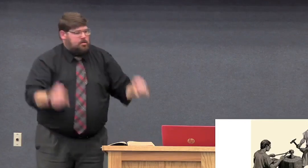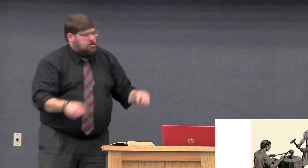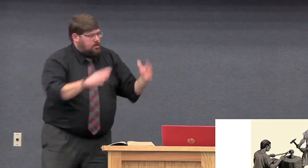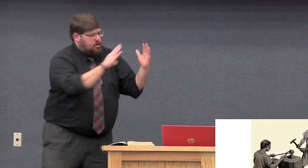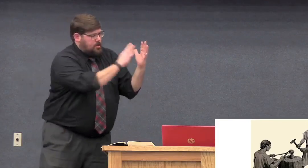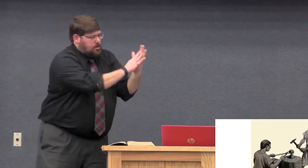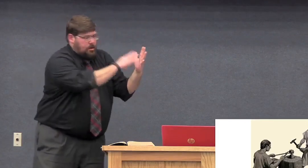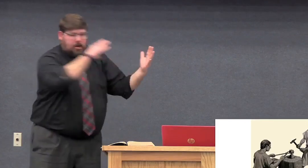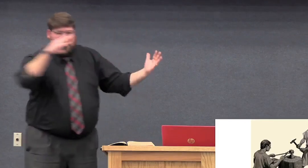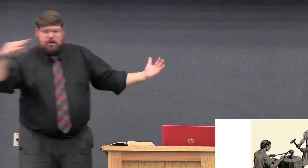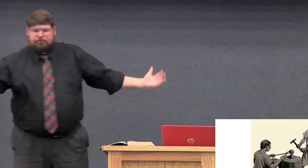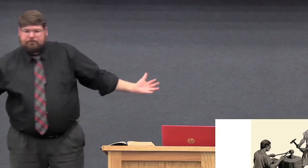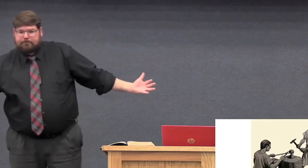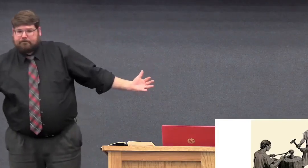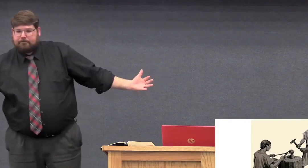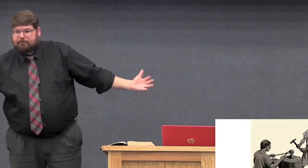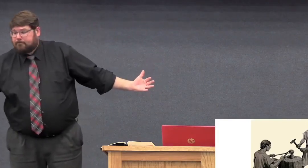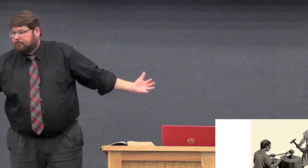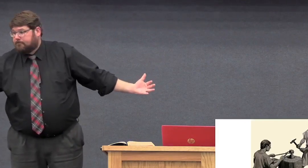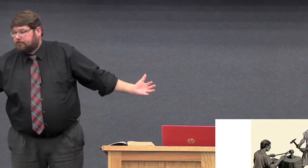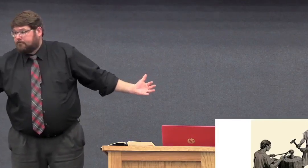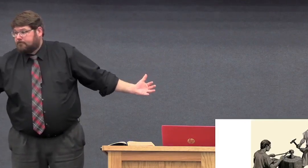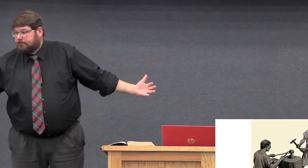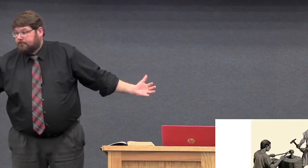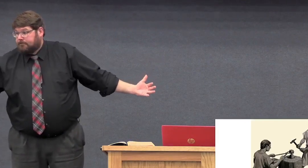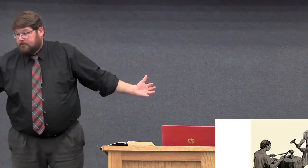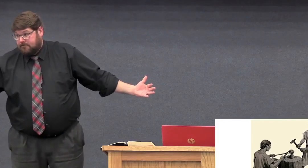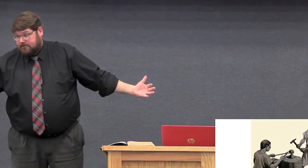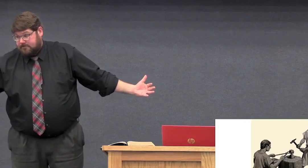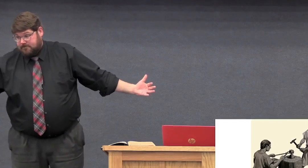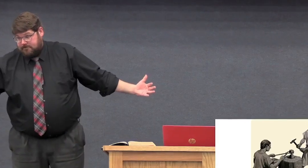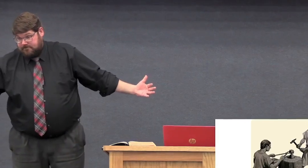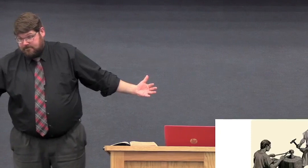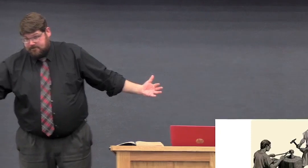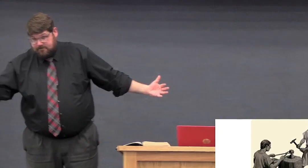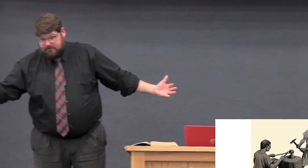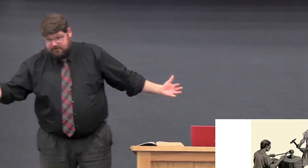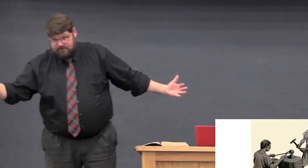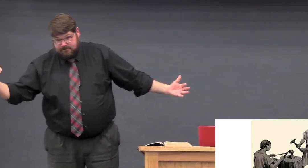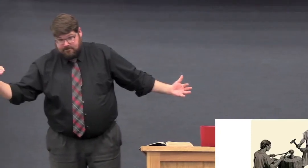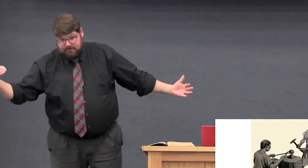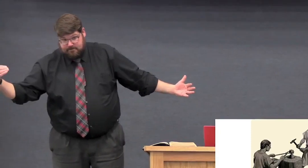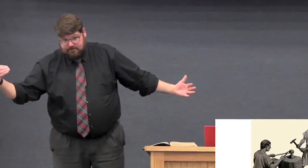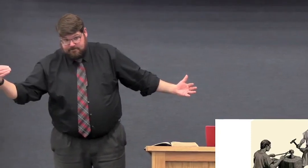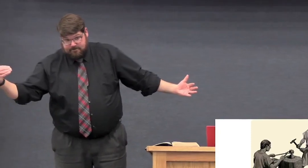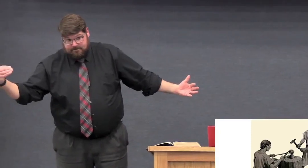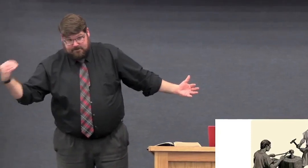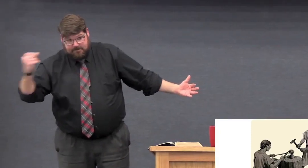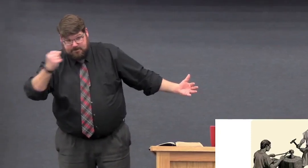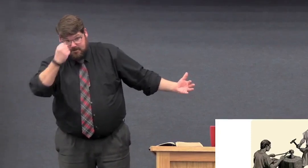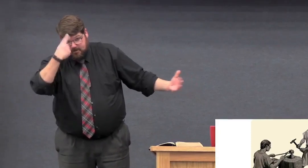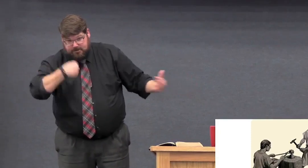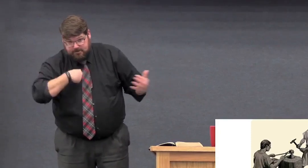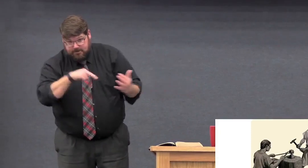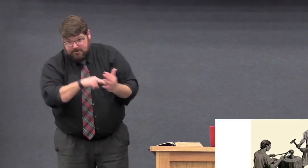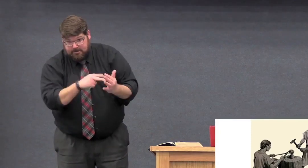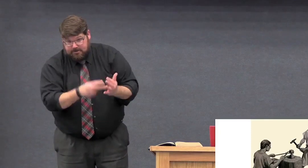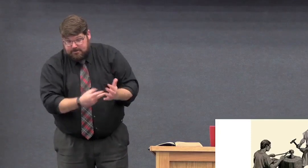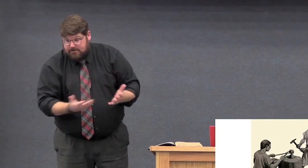And this imprint, we are to live in such a way that other churches can copy us, can imitate us. Do